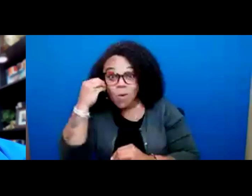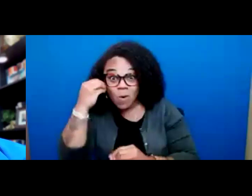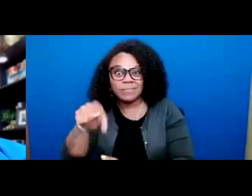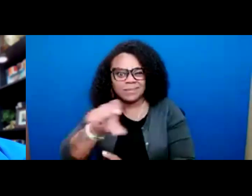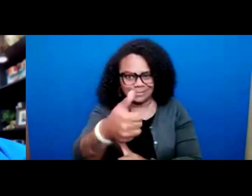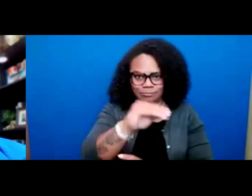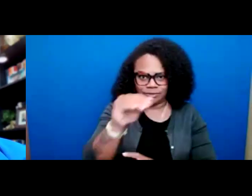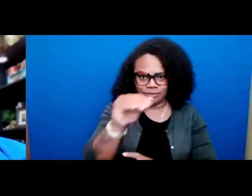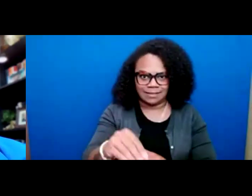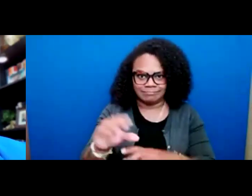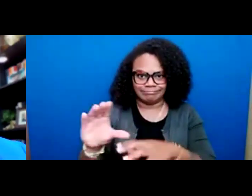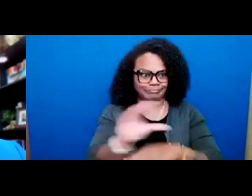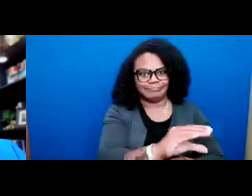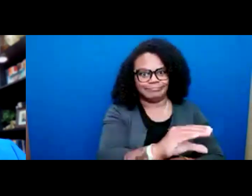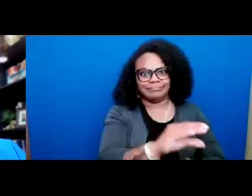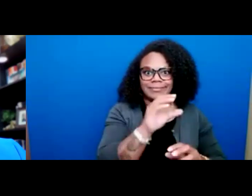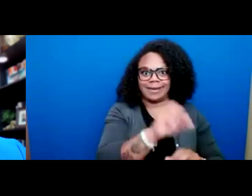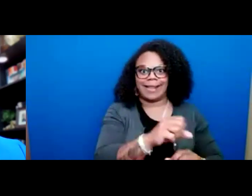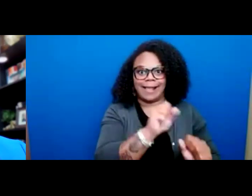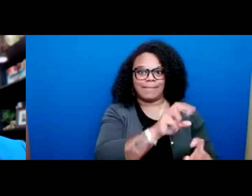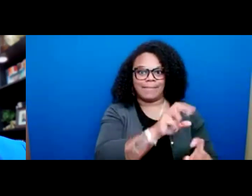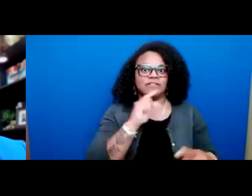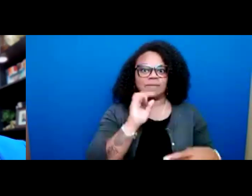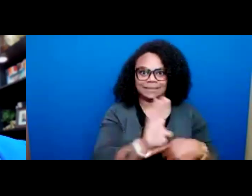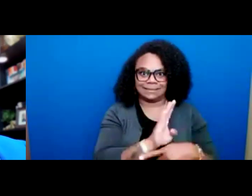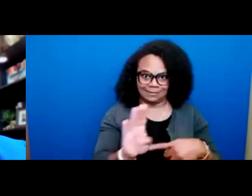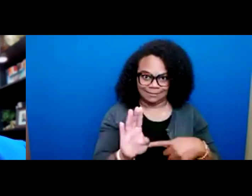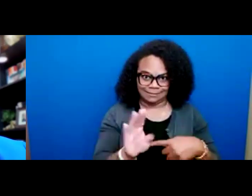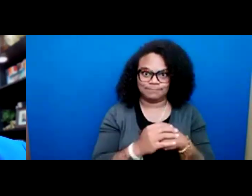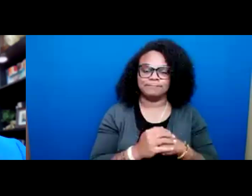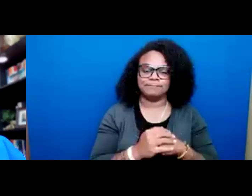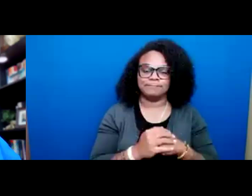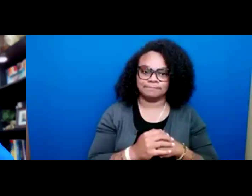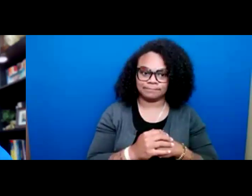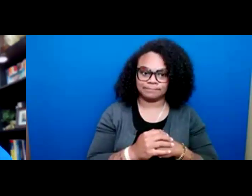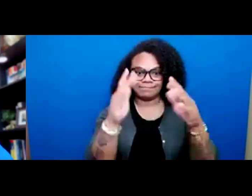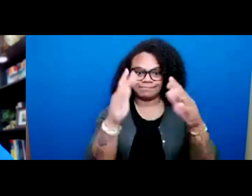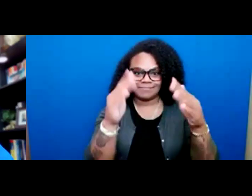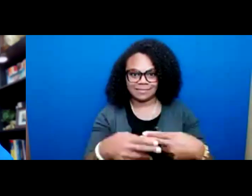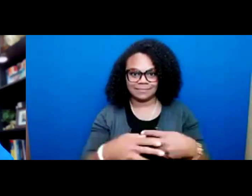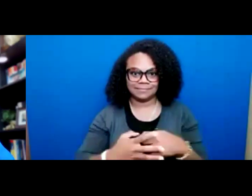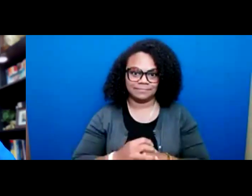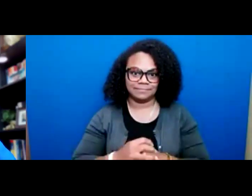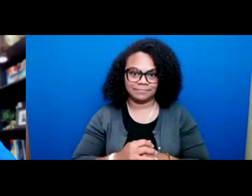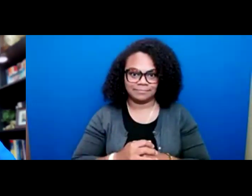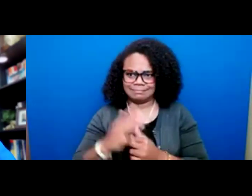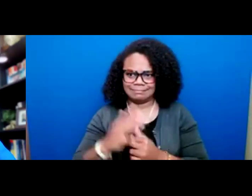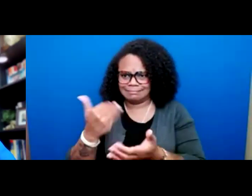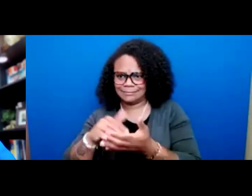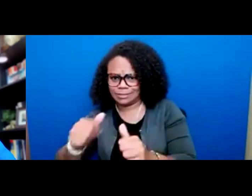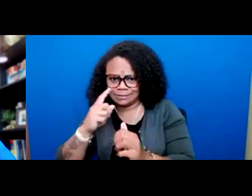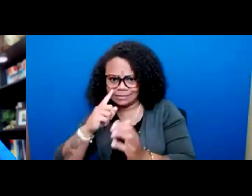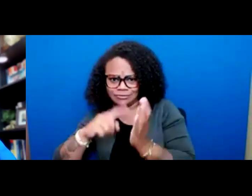can be attributed to your business. Okay. All right, next slide. Because again, I'm trying to make sure that